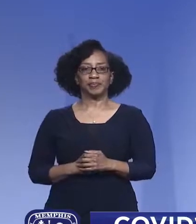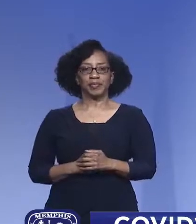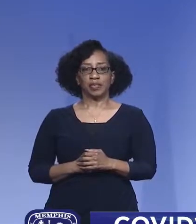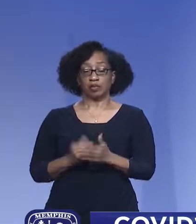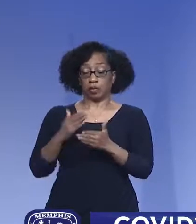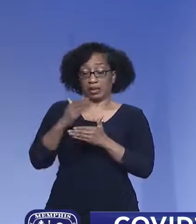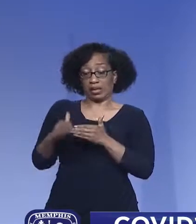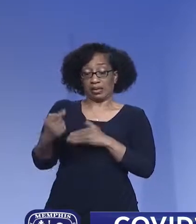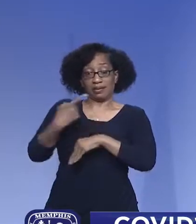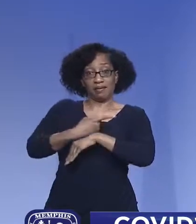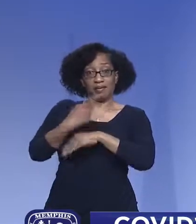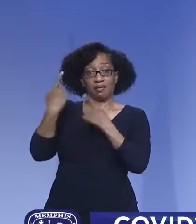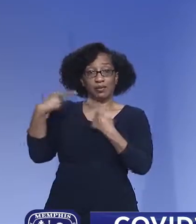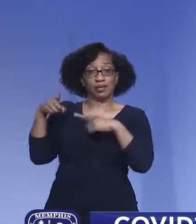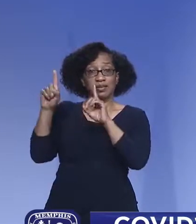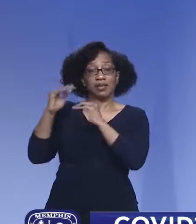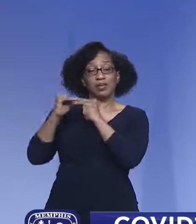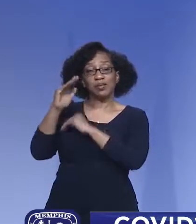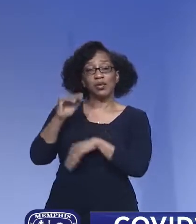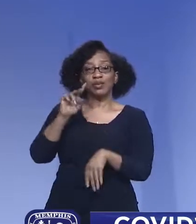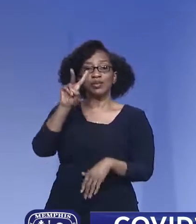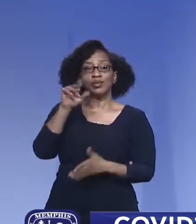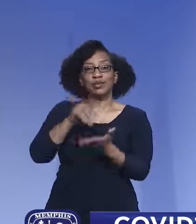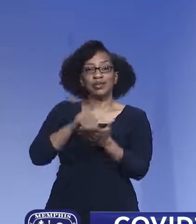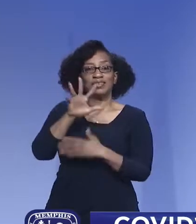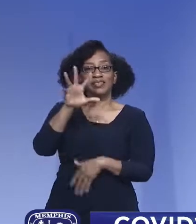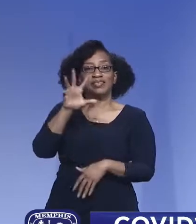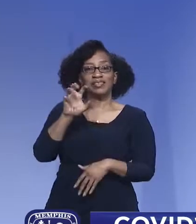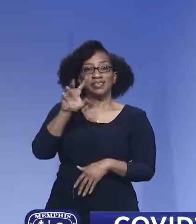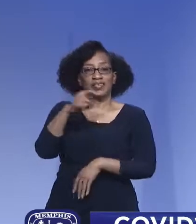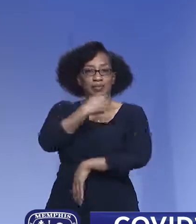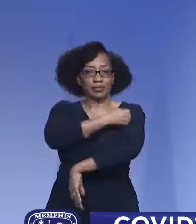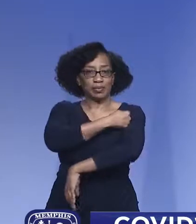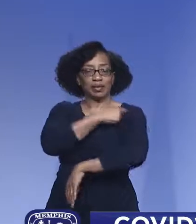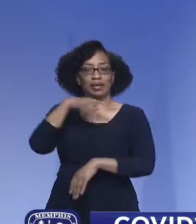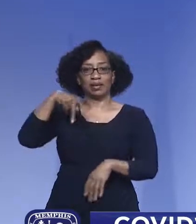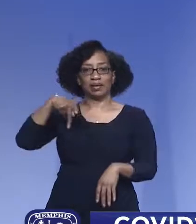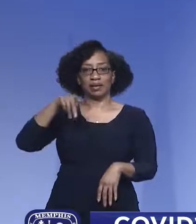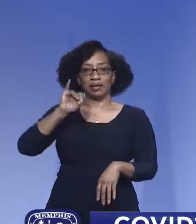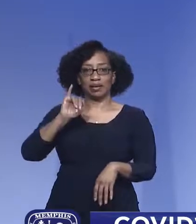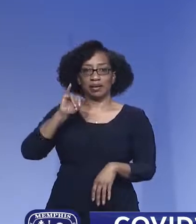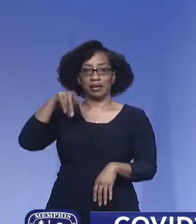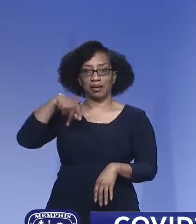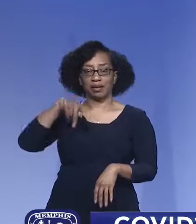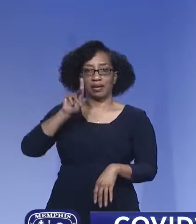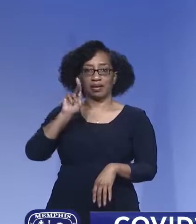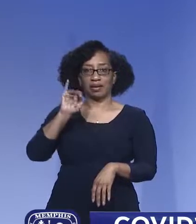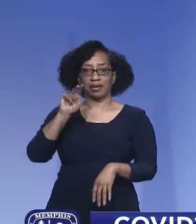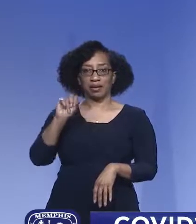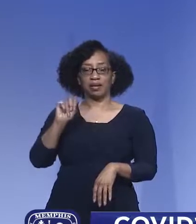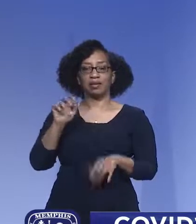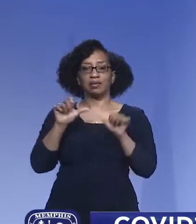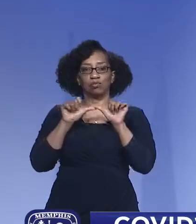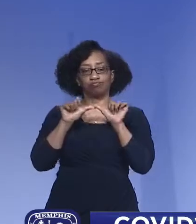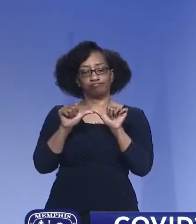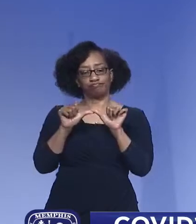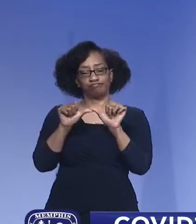day, it was very successful. More than 2,500 vaccinations delivered at the Pipkin site, and we continue to march